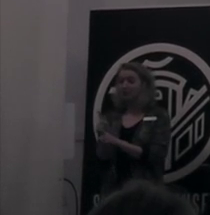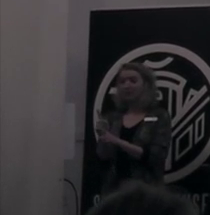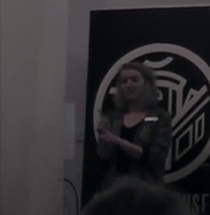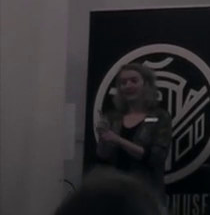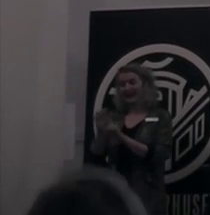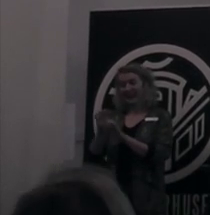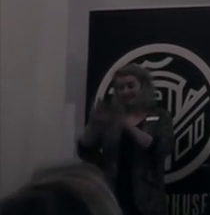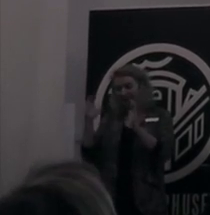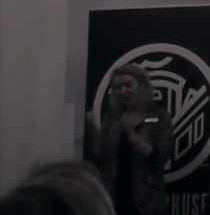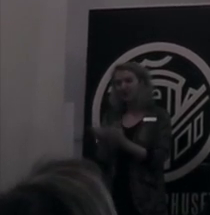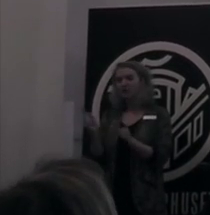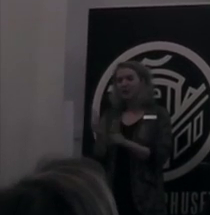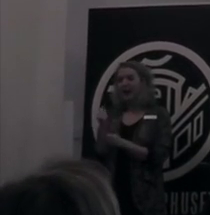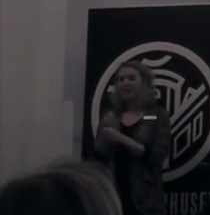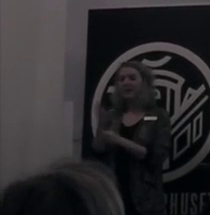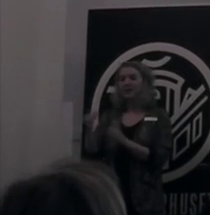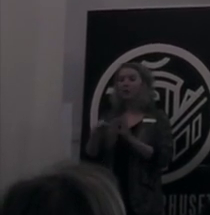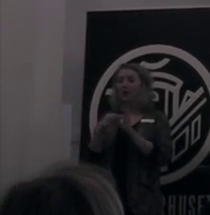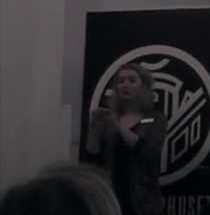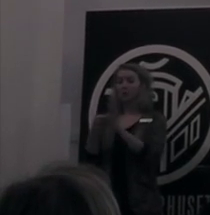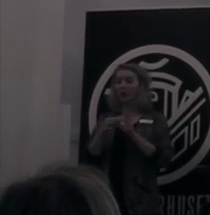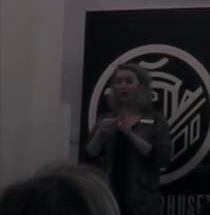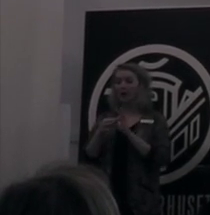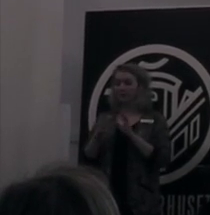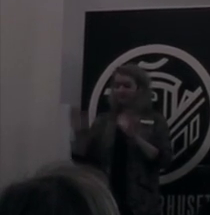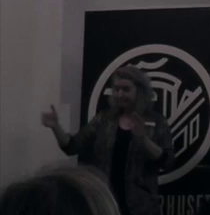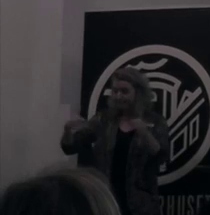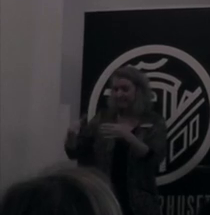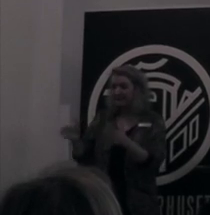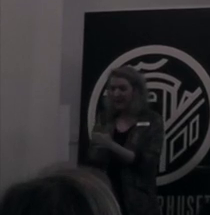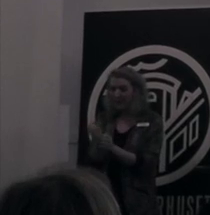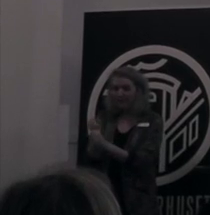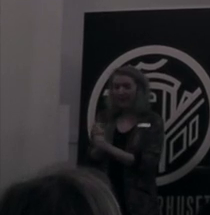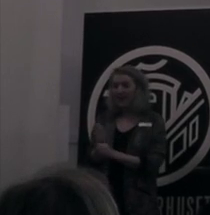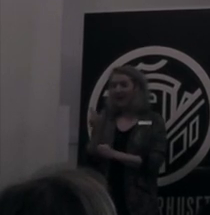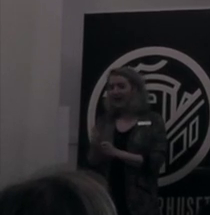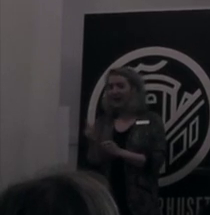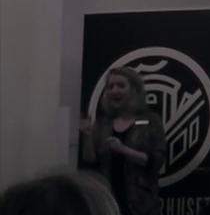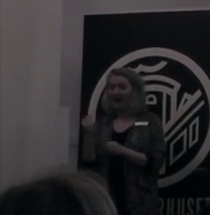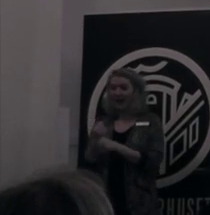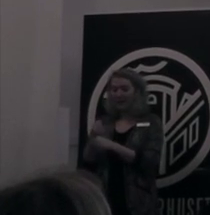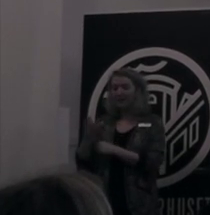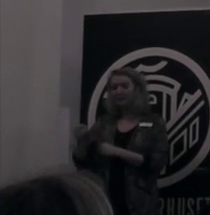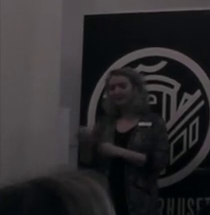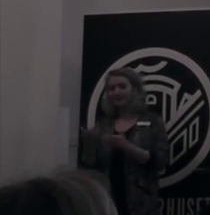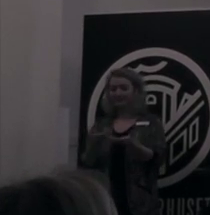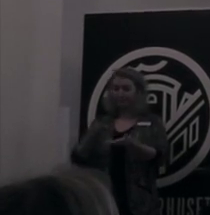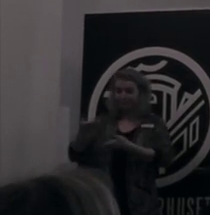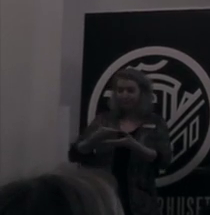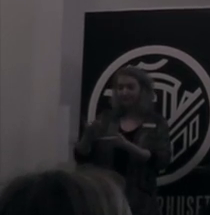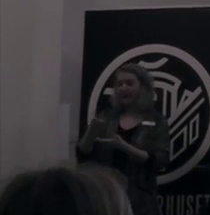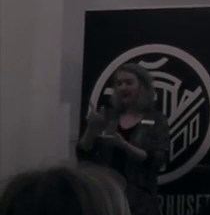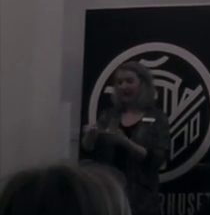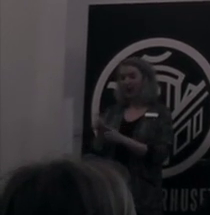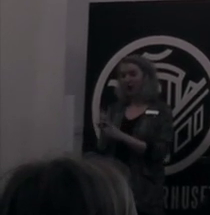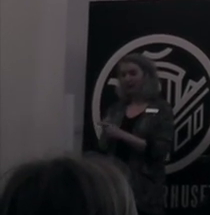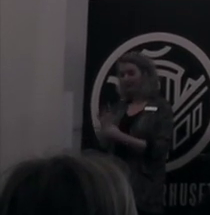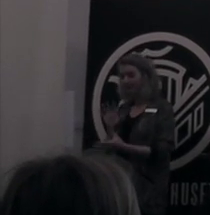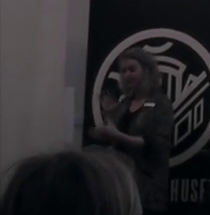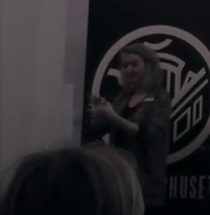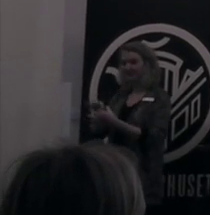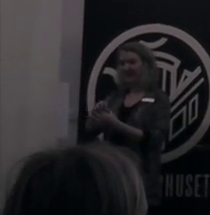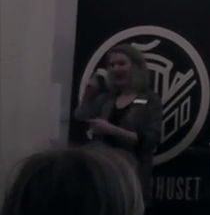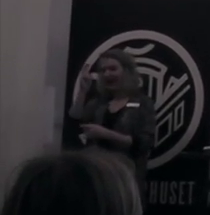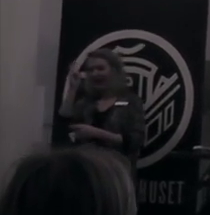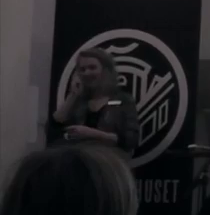minorities and to bring them together. He was the very first in the U.S. to work with trade unionists. He was the first to reach out to the African American community,